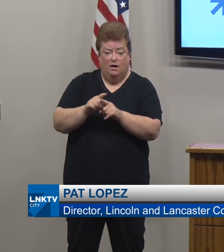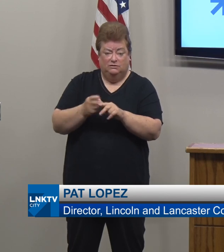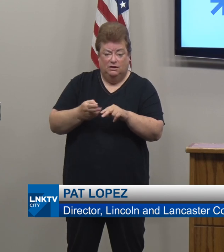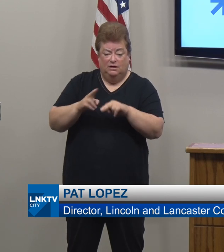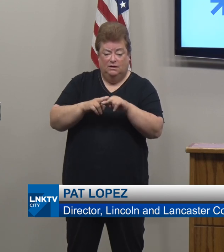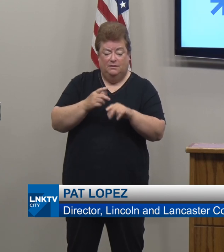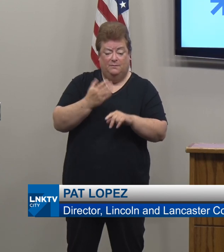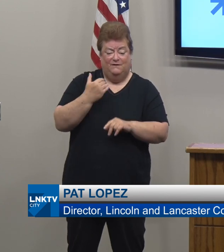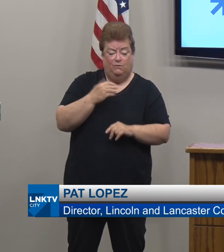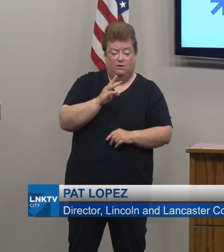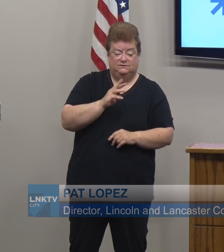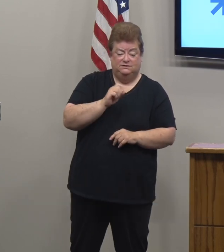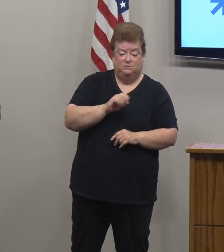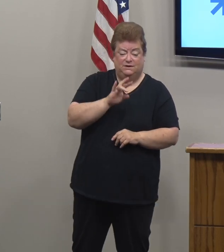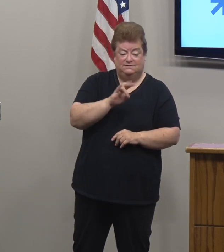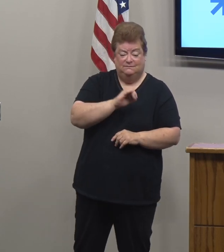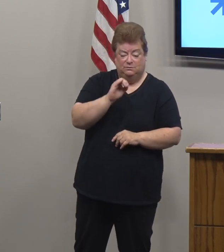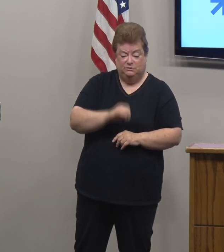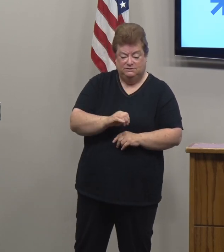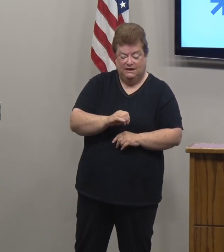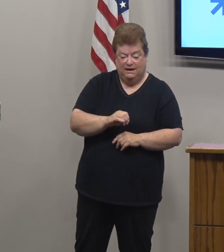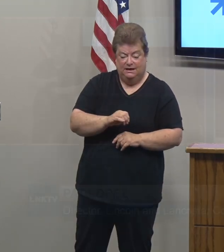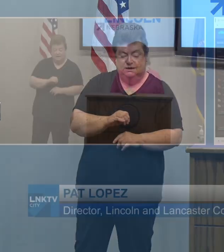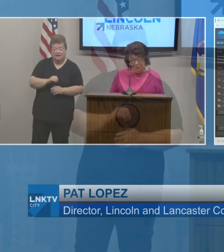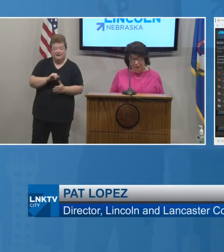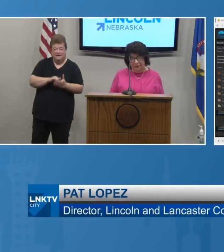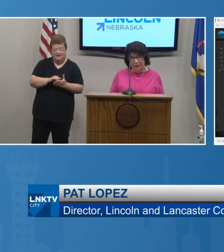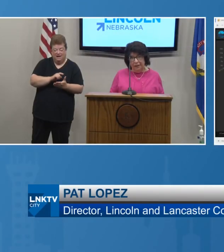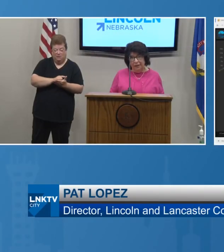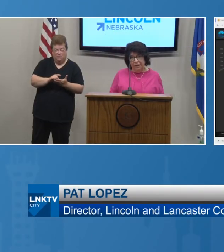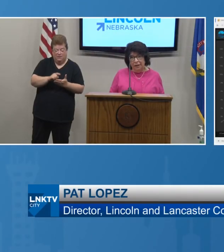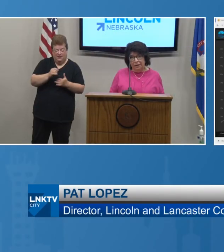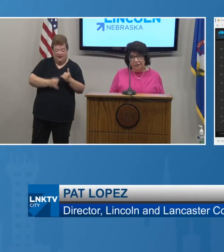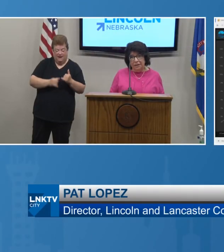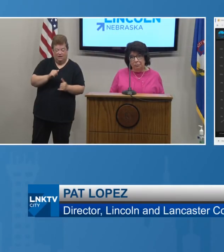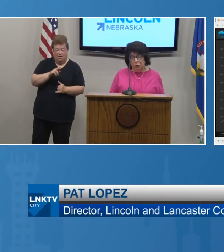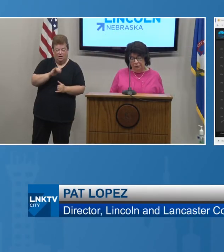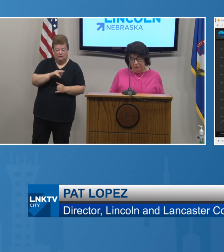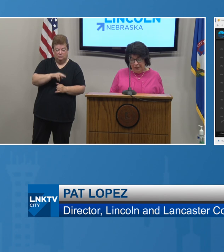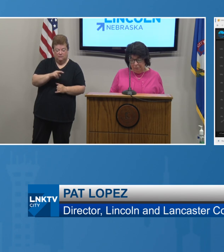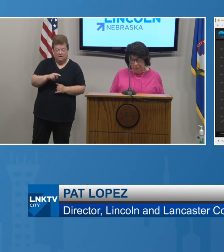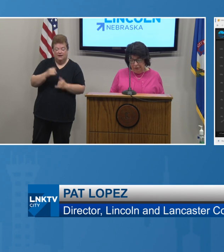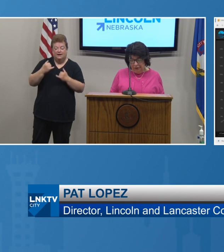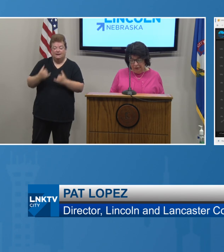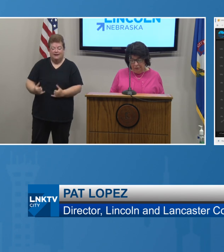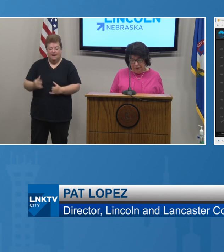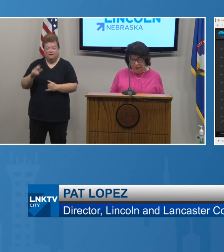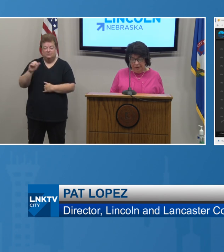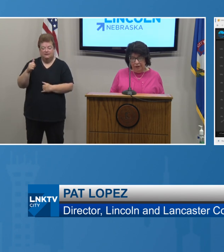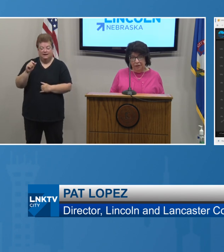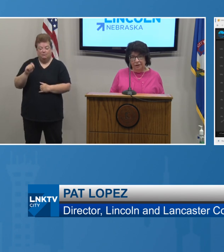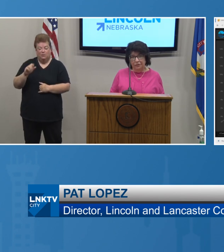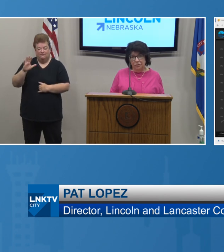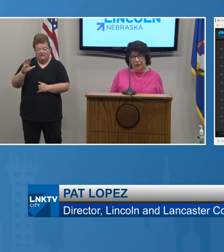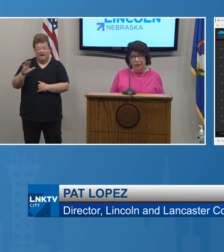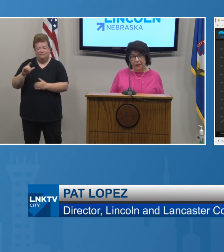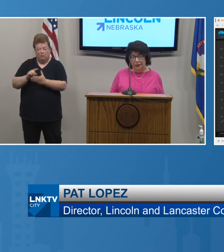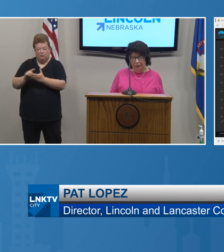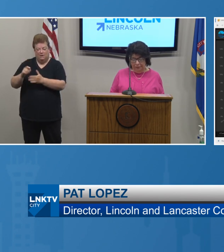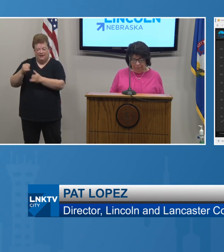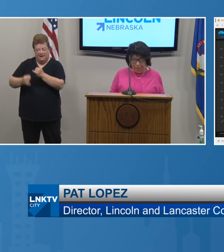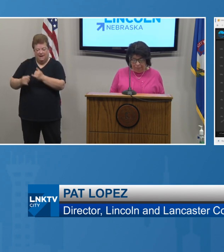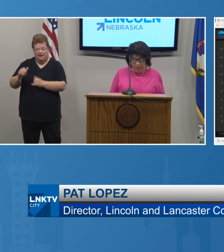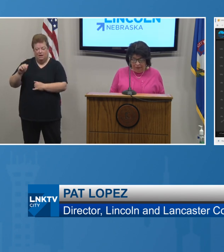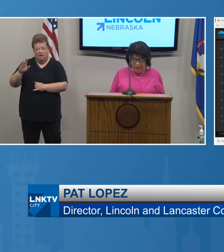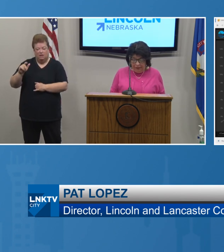from 6.7% the week ending August 22nd to 10.5% the week ending August